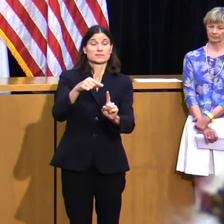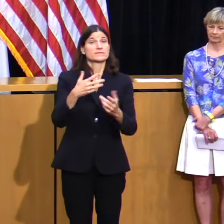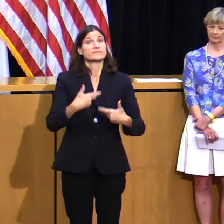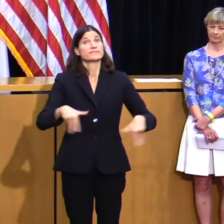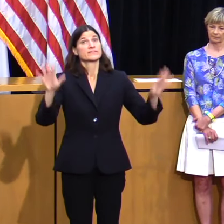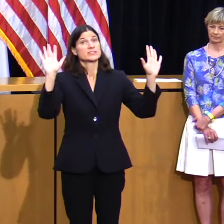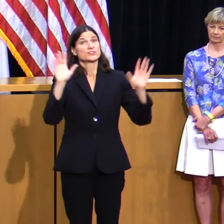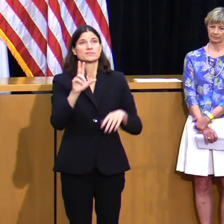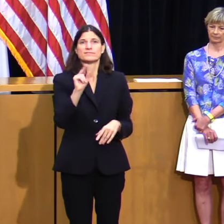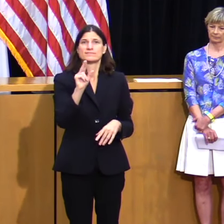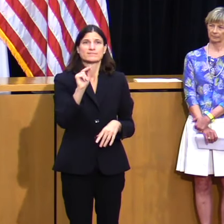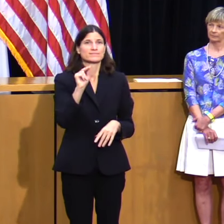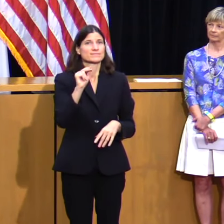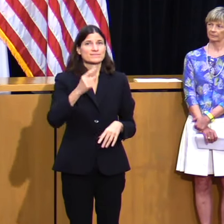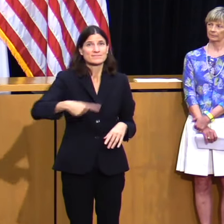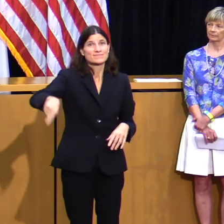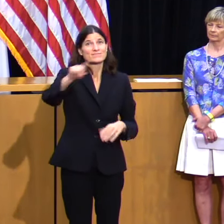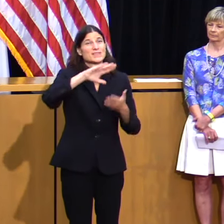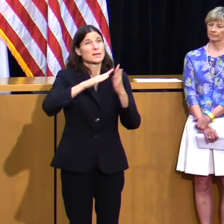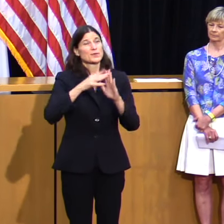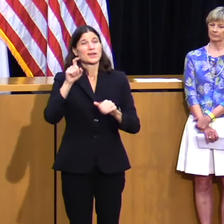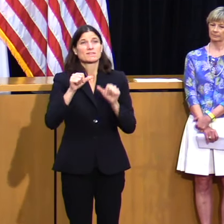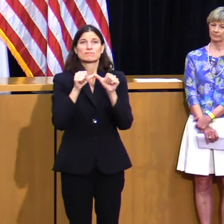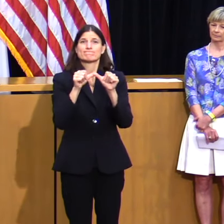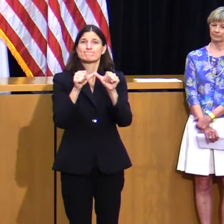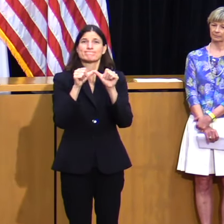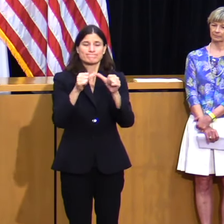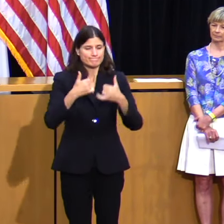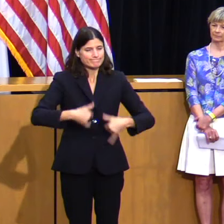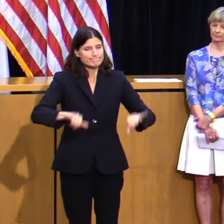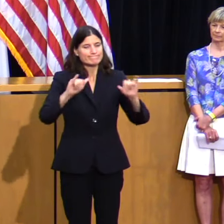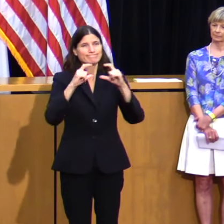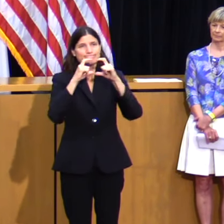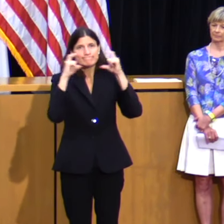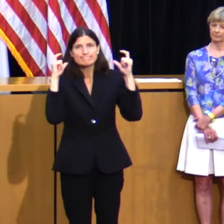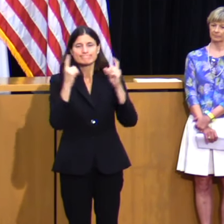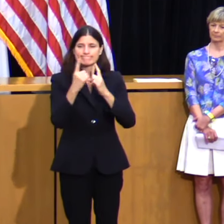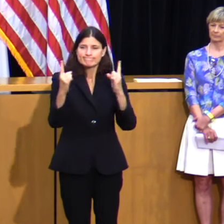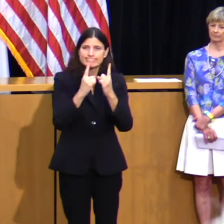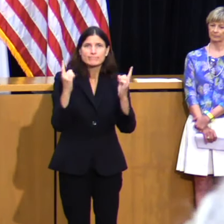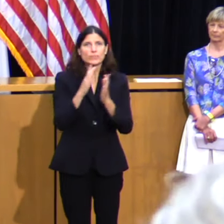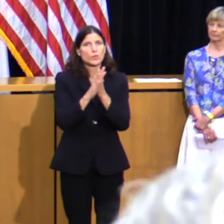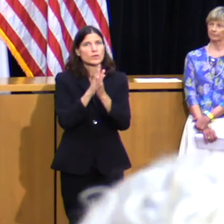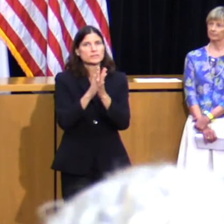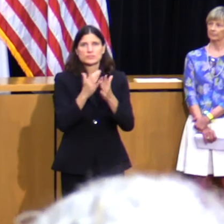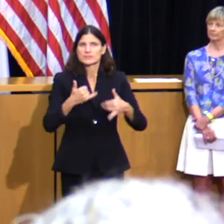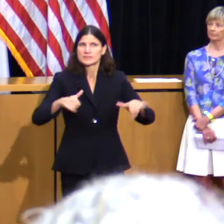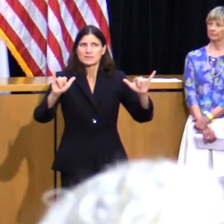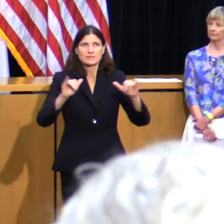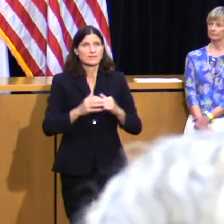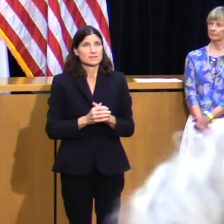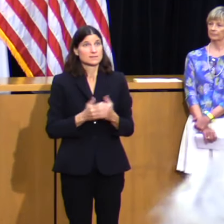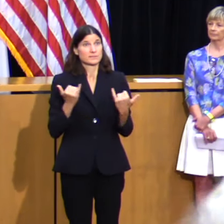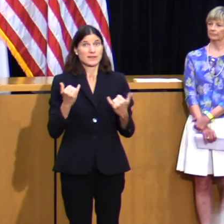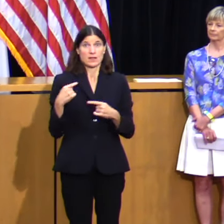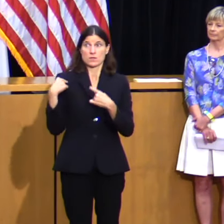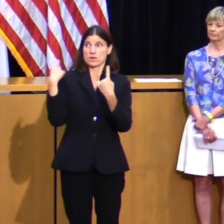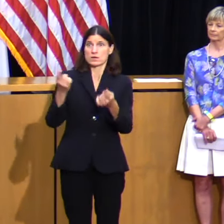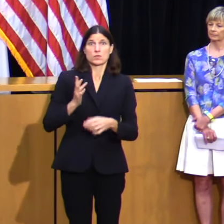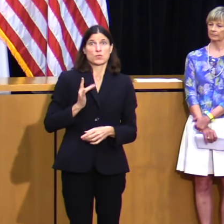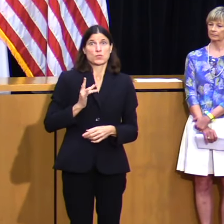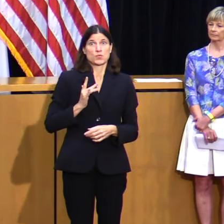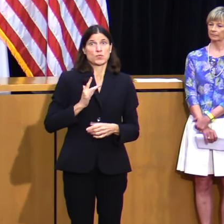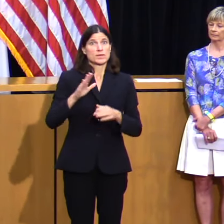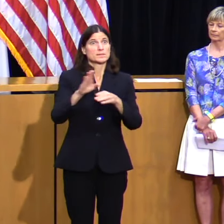to the virus. And that's why we've been able to continue to open up businesses and get back, in many respects, to something like a